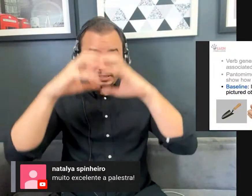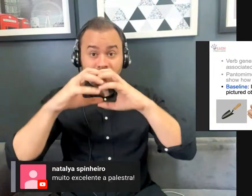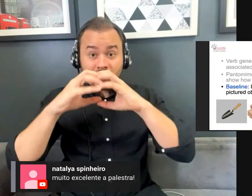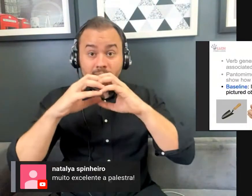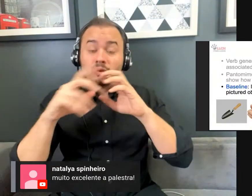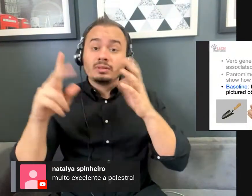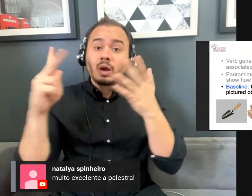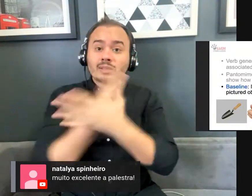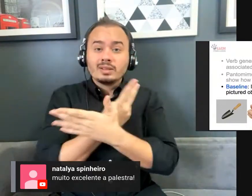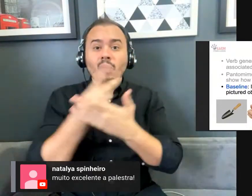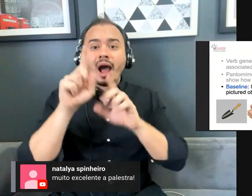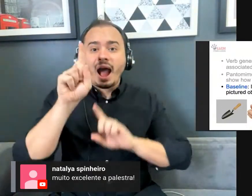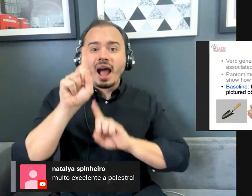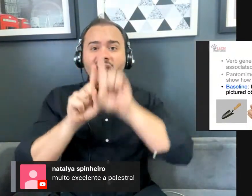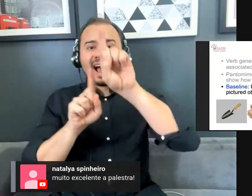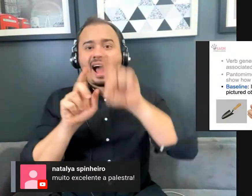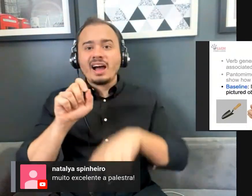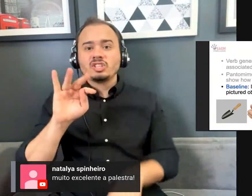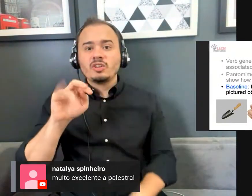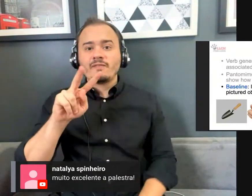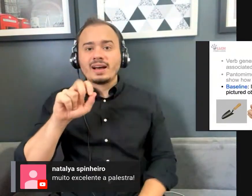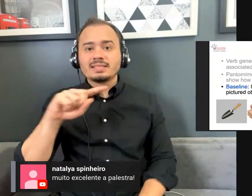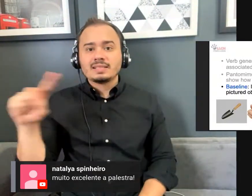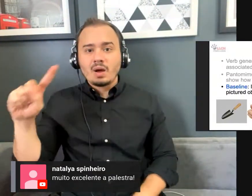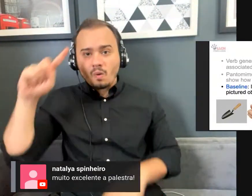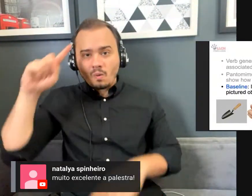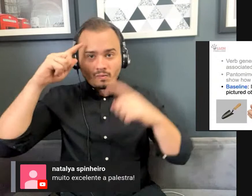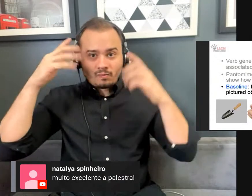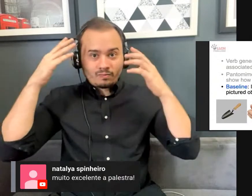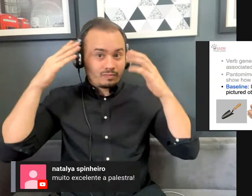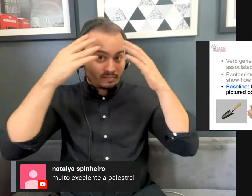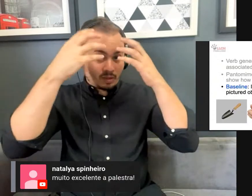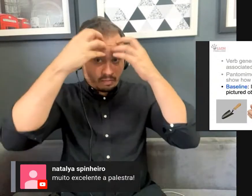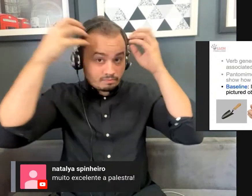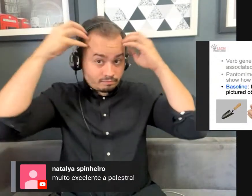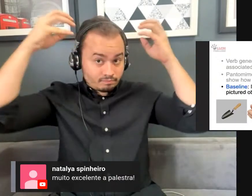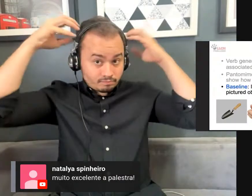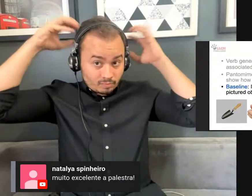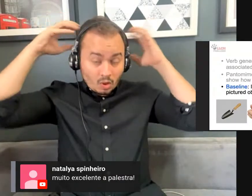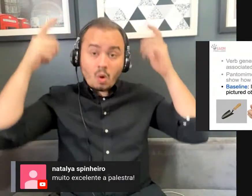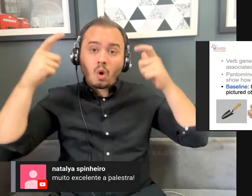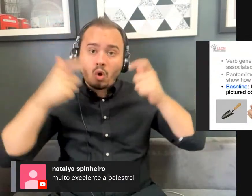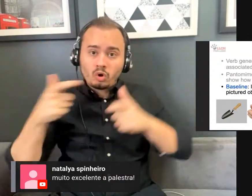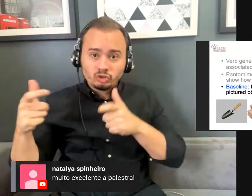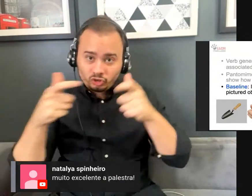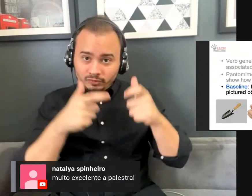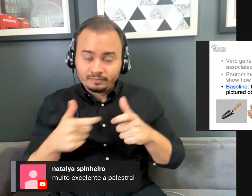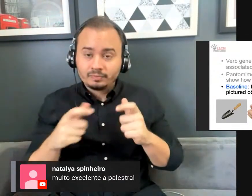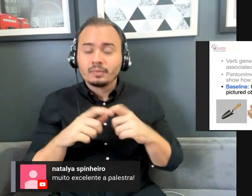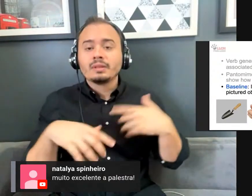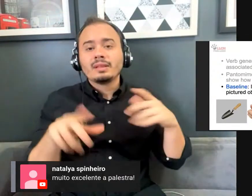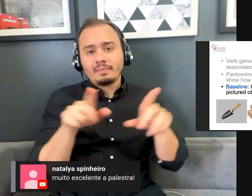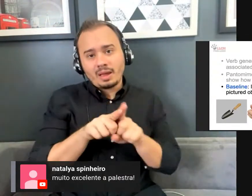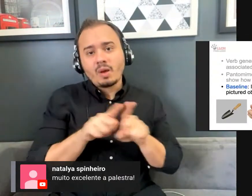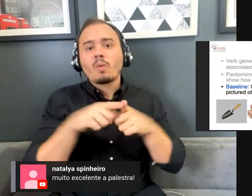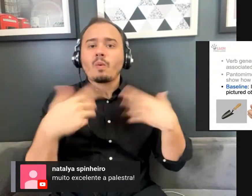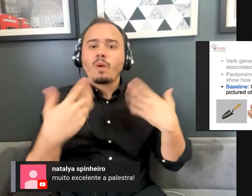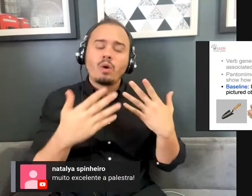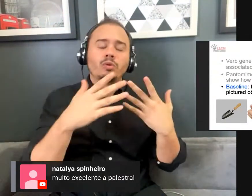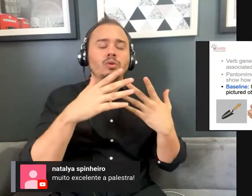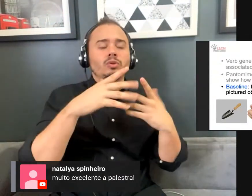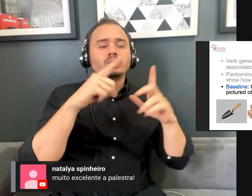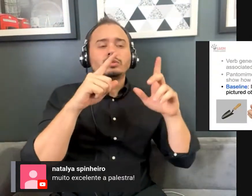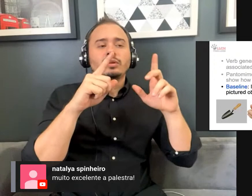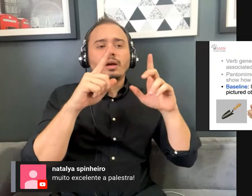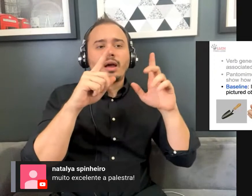motor responses, and thinking about how you hold an object. So we could really just focus in on regions that were engaged in